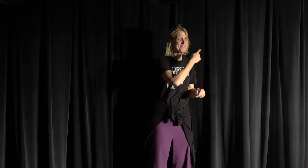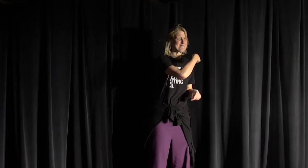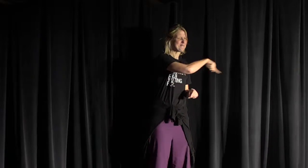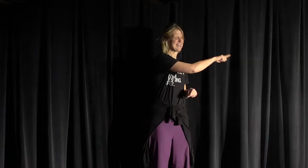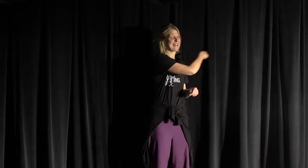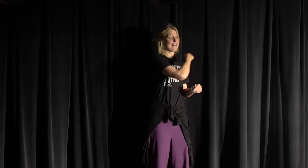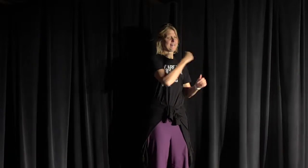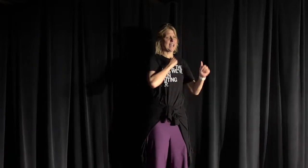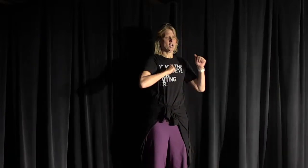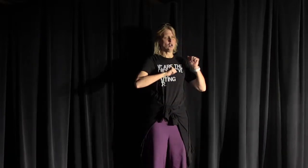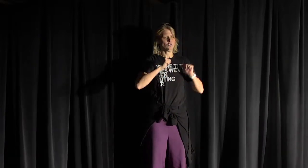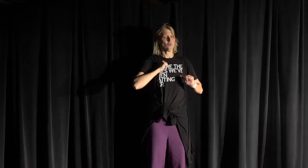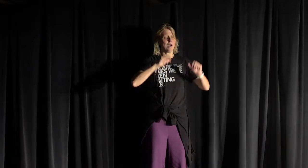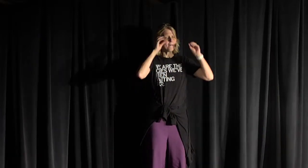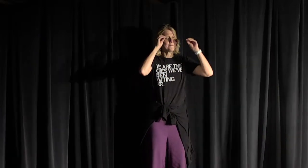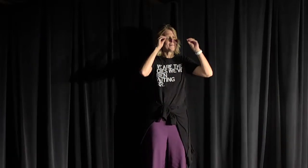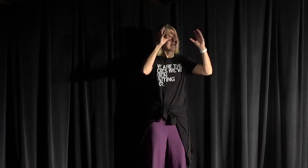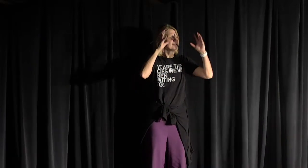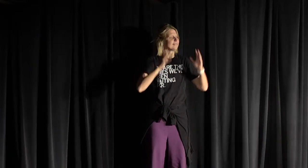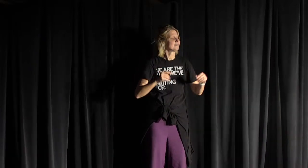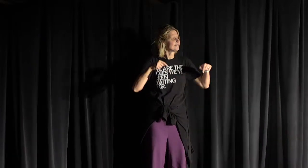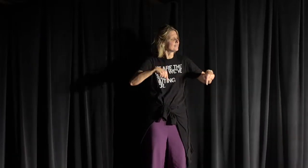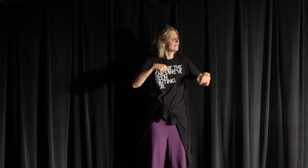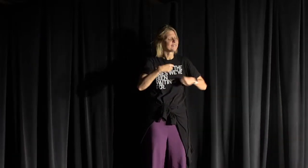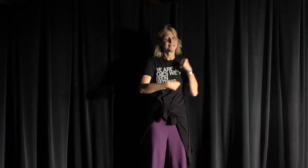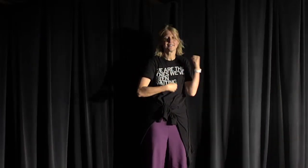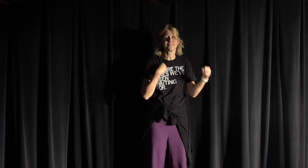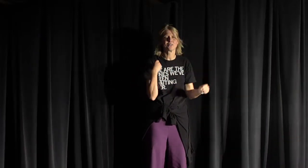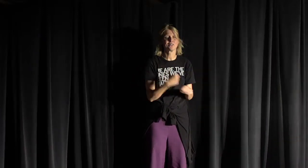and I have the honor to be their drama teacher this year.